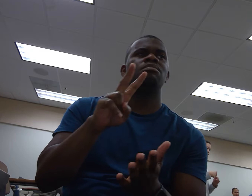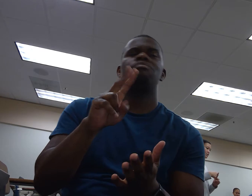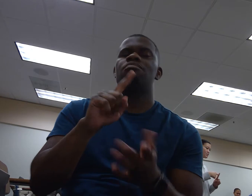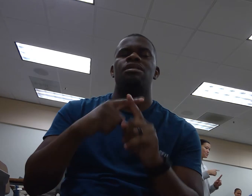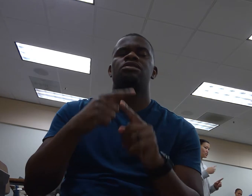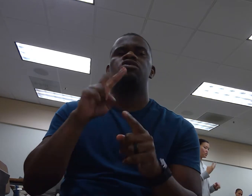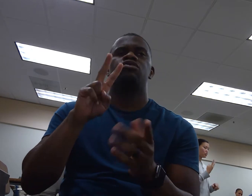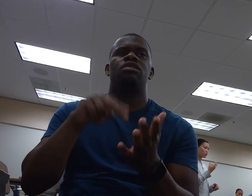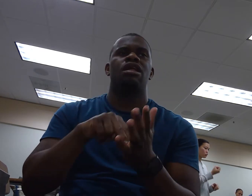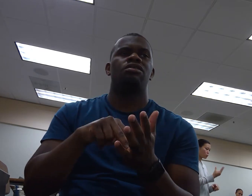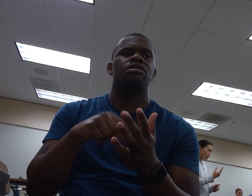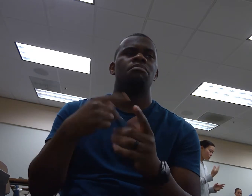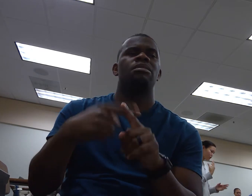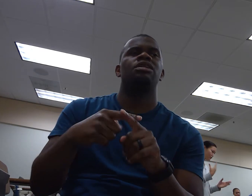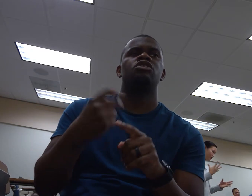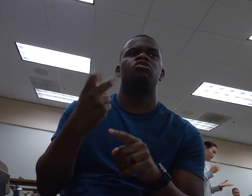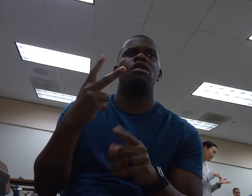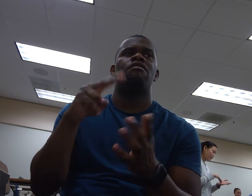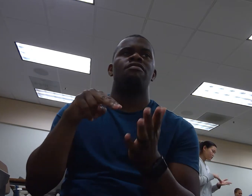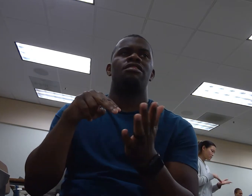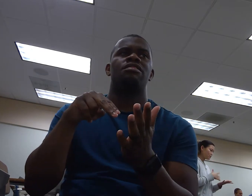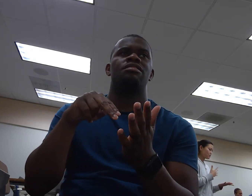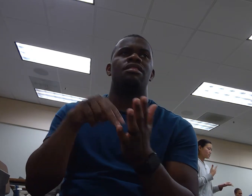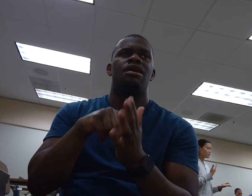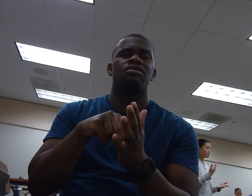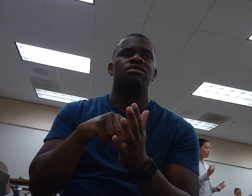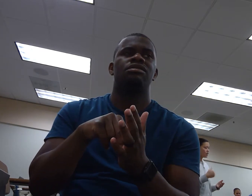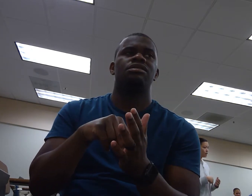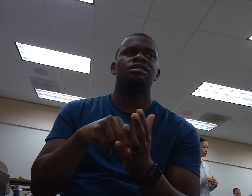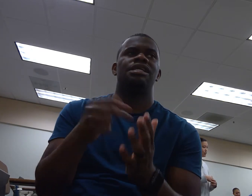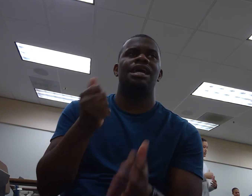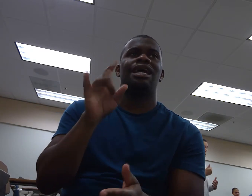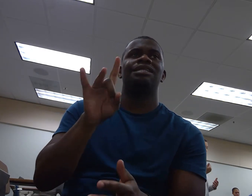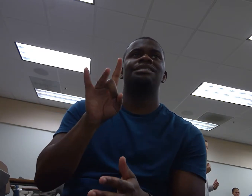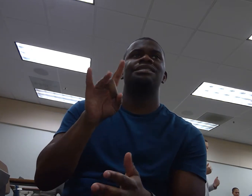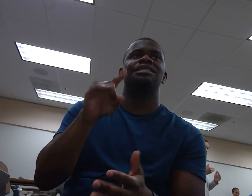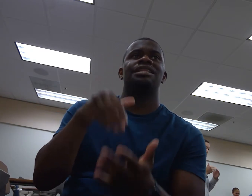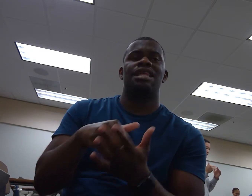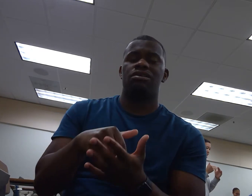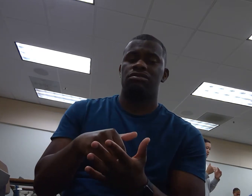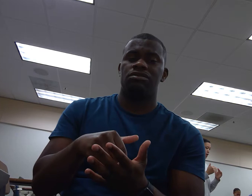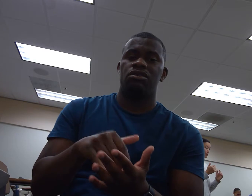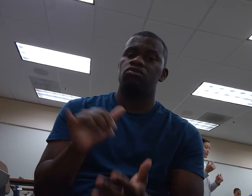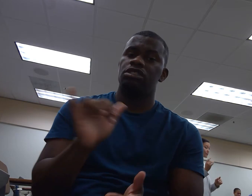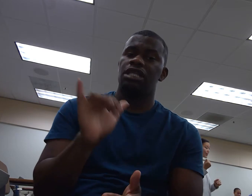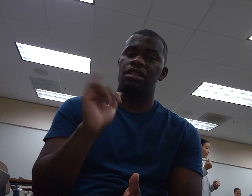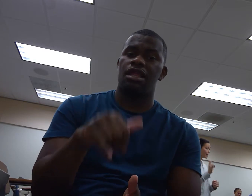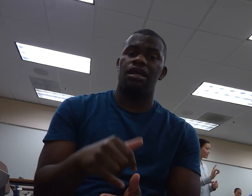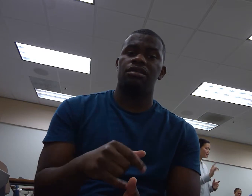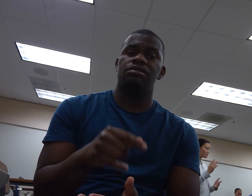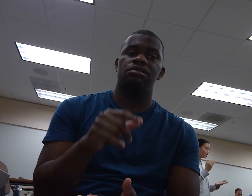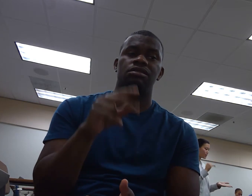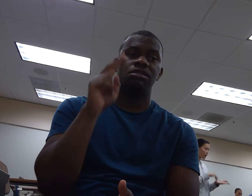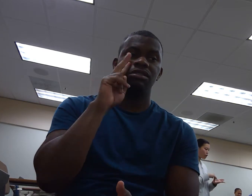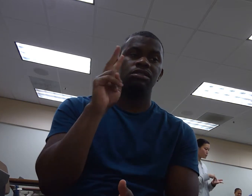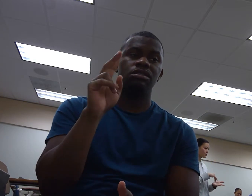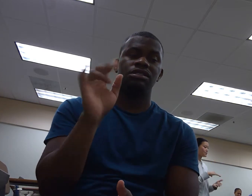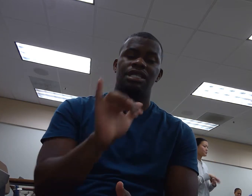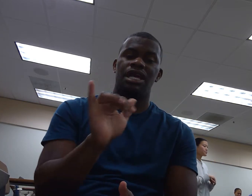18,000. 18,000. So just like that, it looks like our annual costs that are just going out the door,